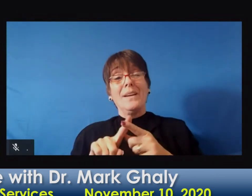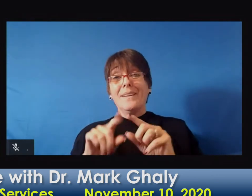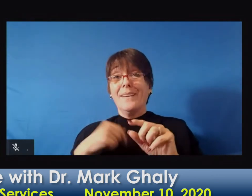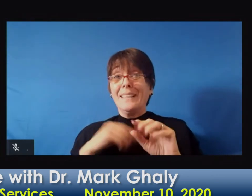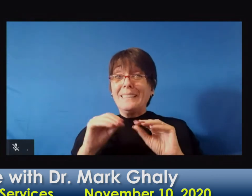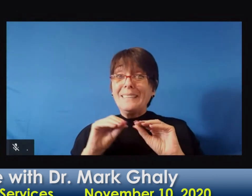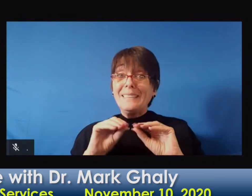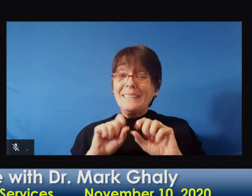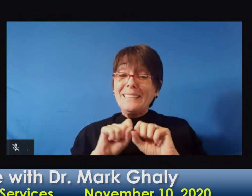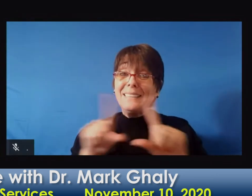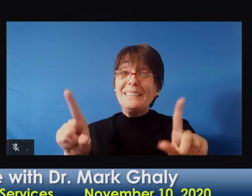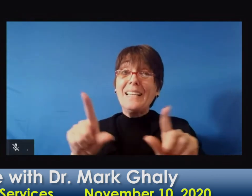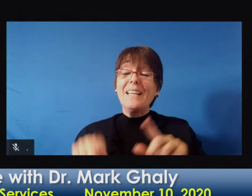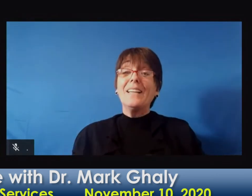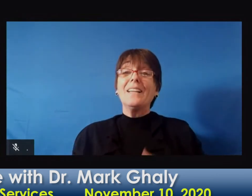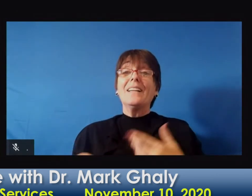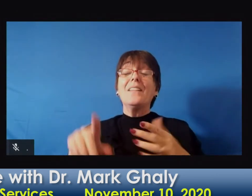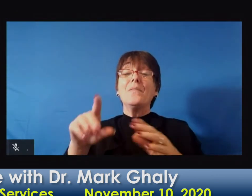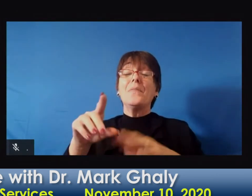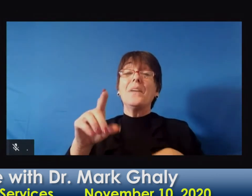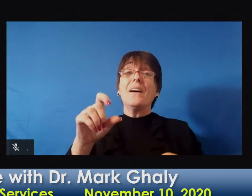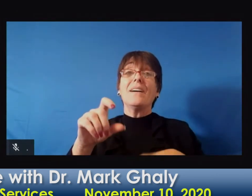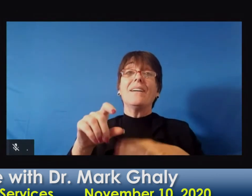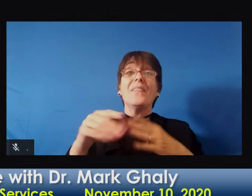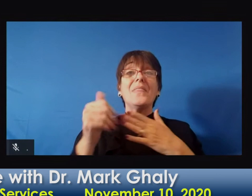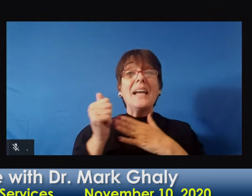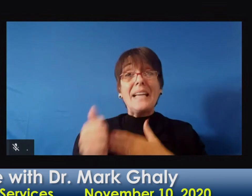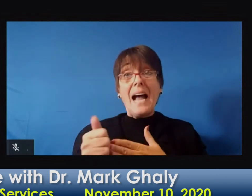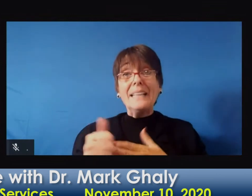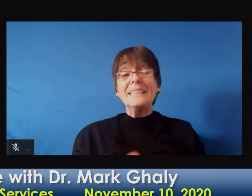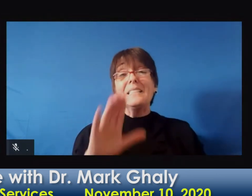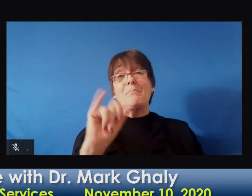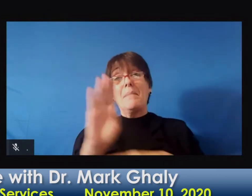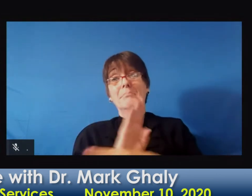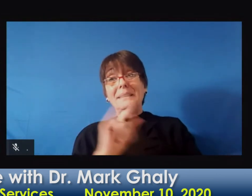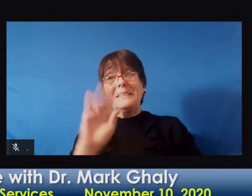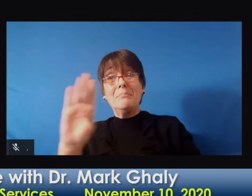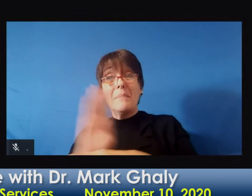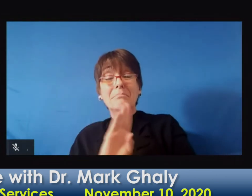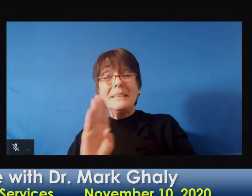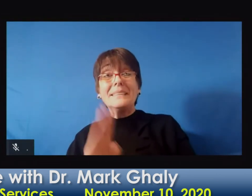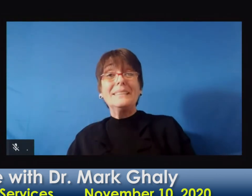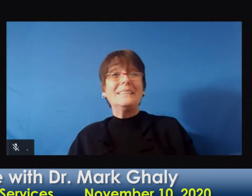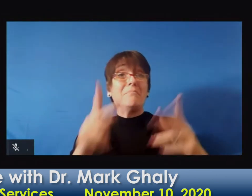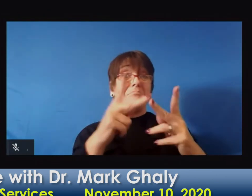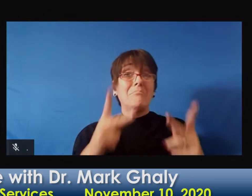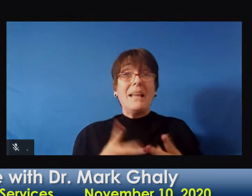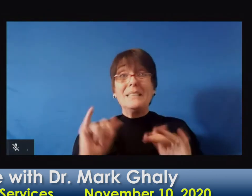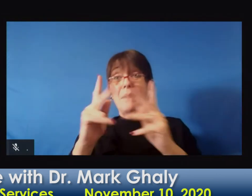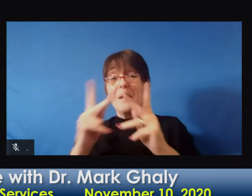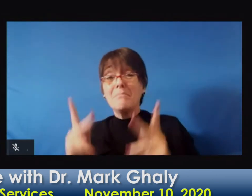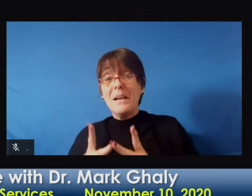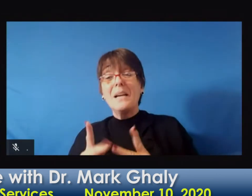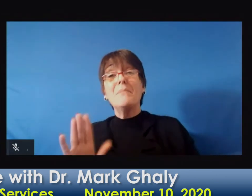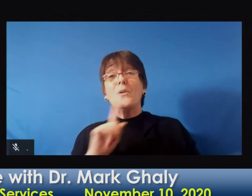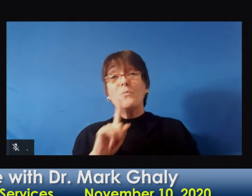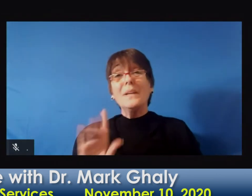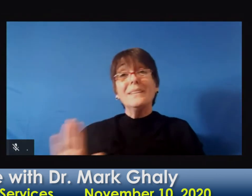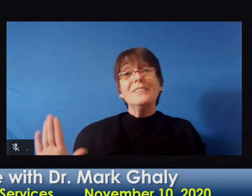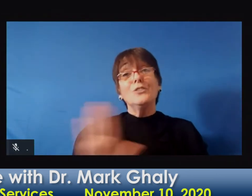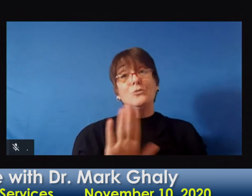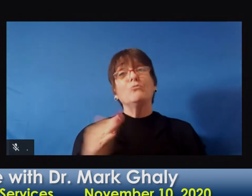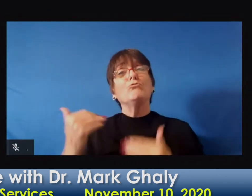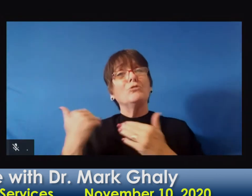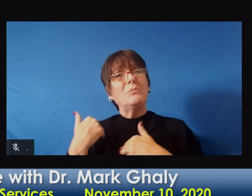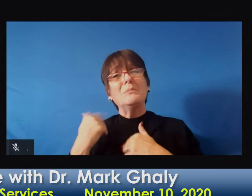guidance, sector by sector, business by business, those apply in one place. But our actions, our personal responsibility is also